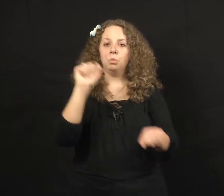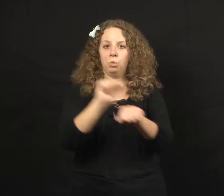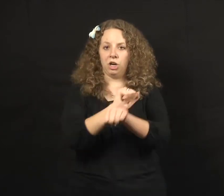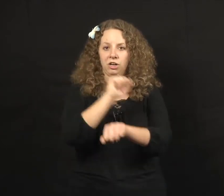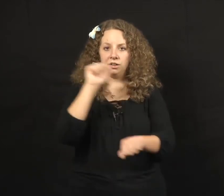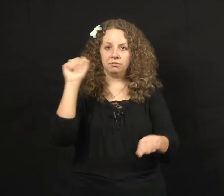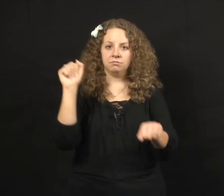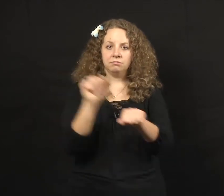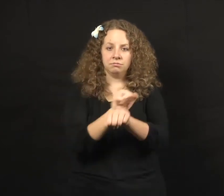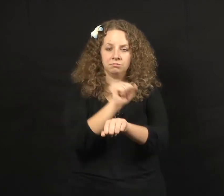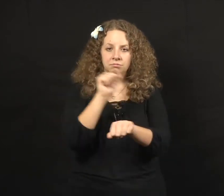Work.